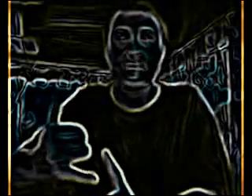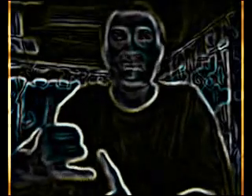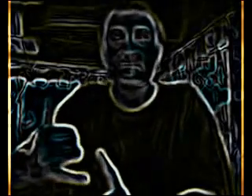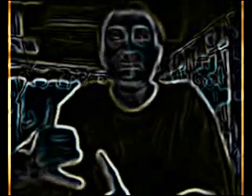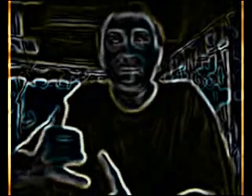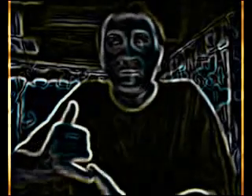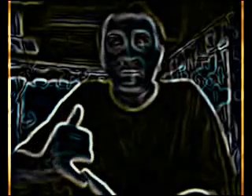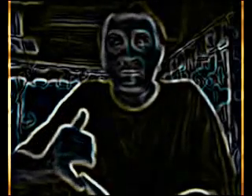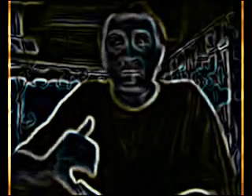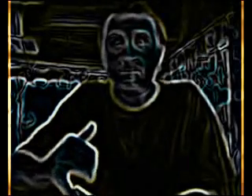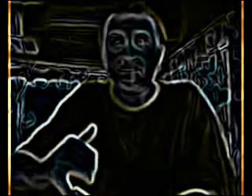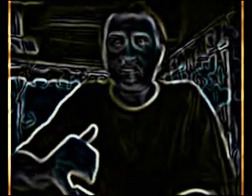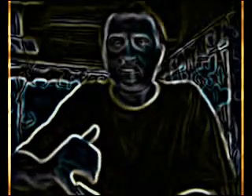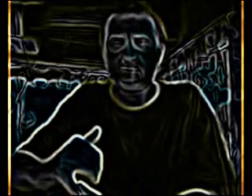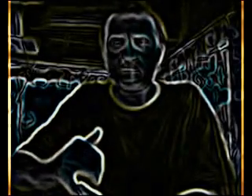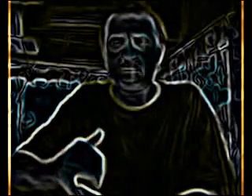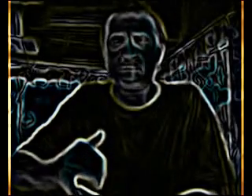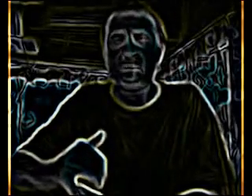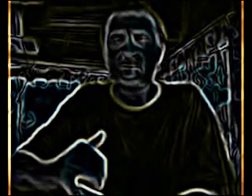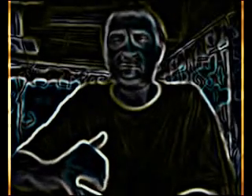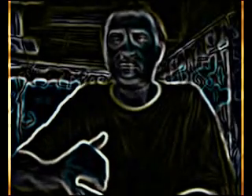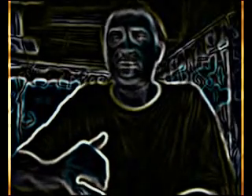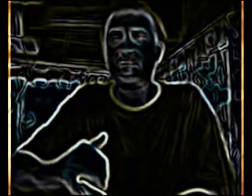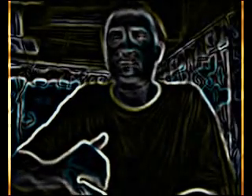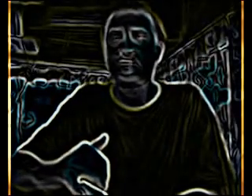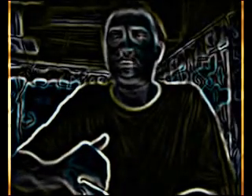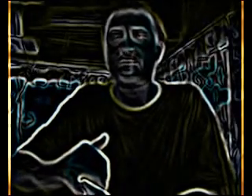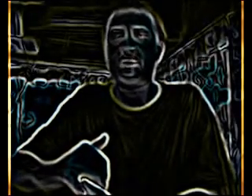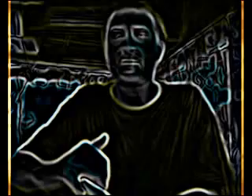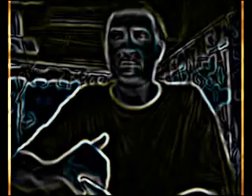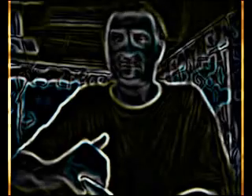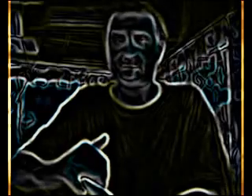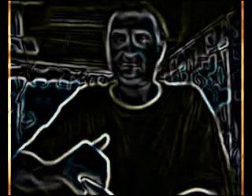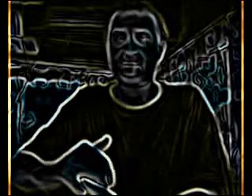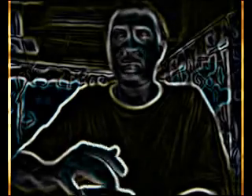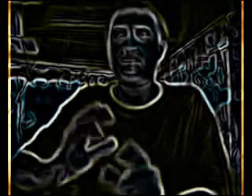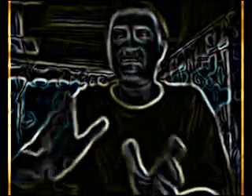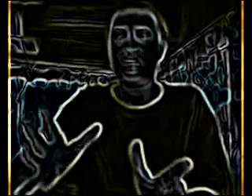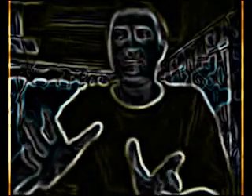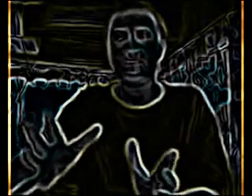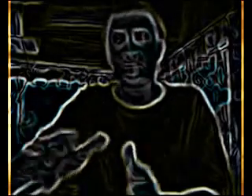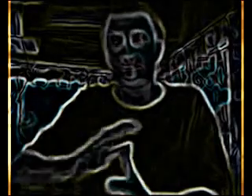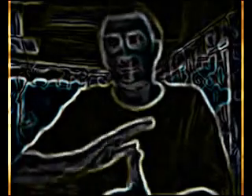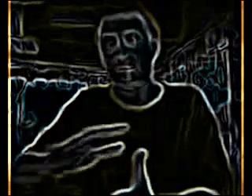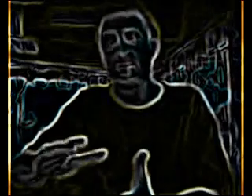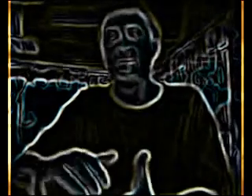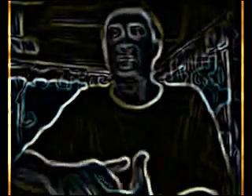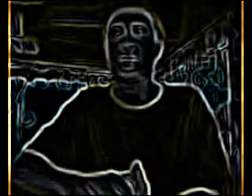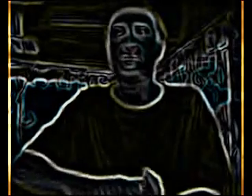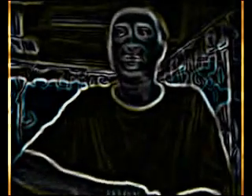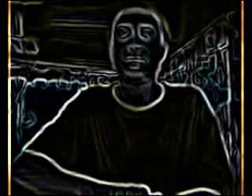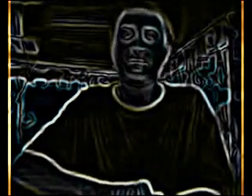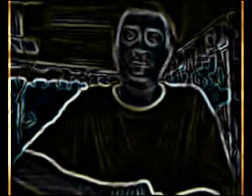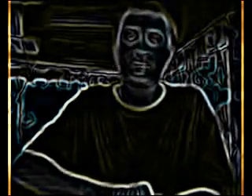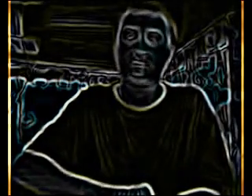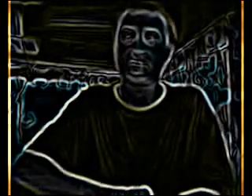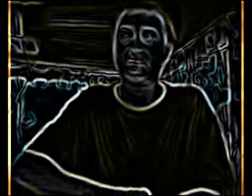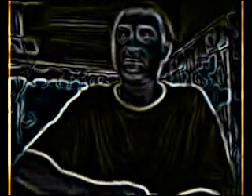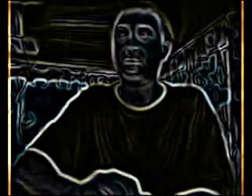have restoring cuts to K-12 and higher education. Bevin wanted to cut education, the universities,